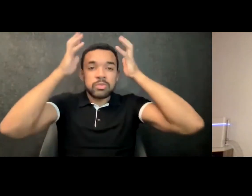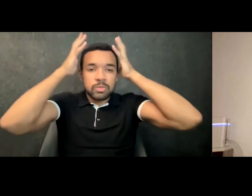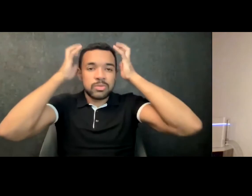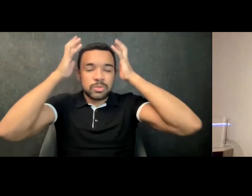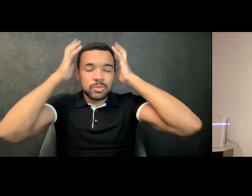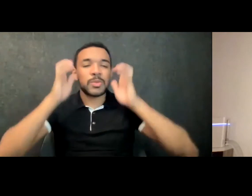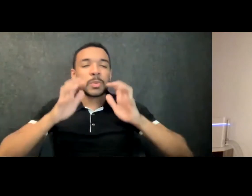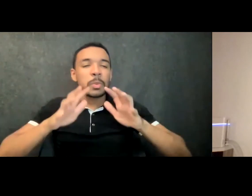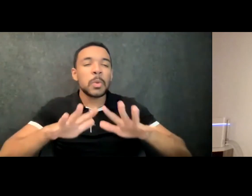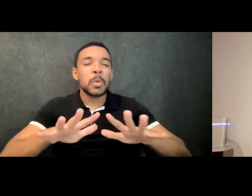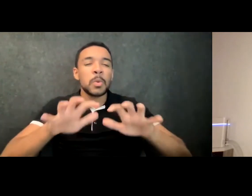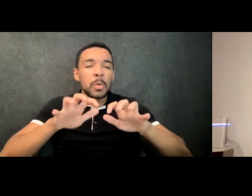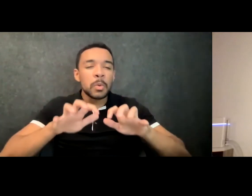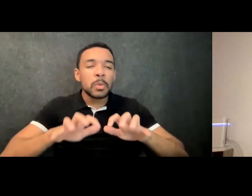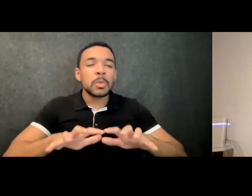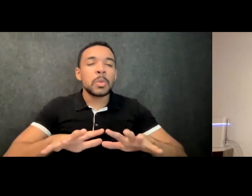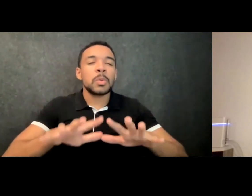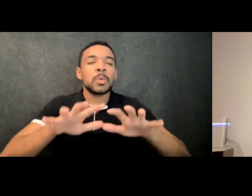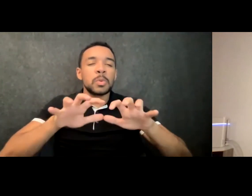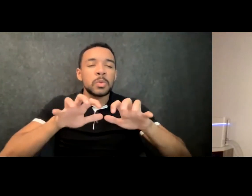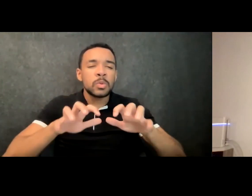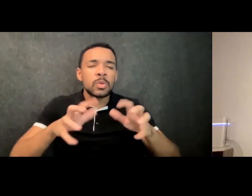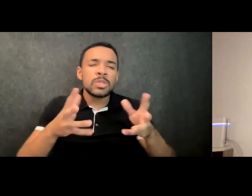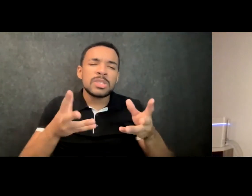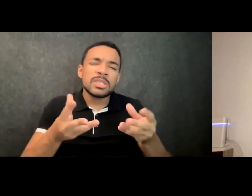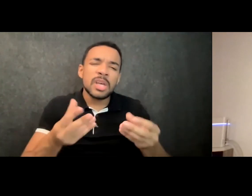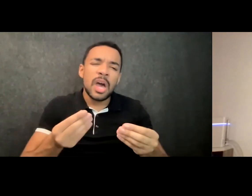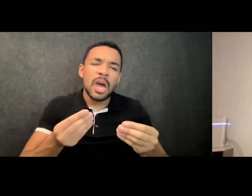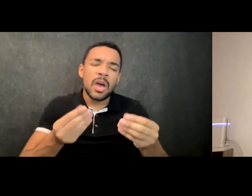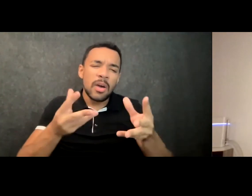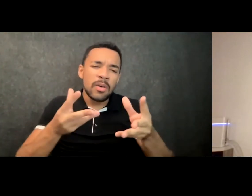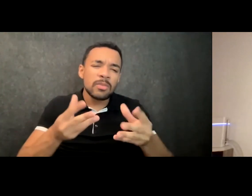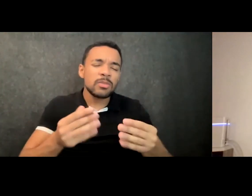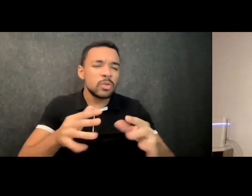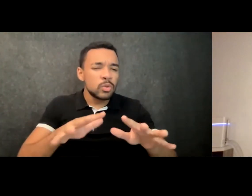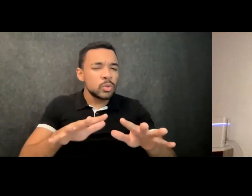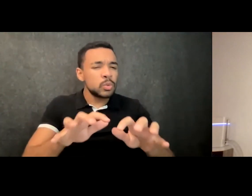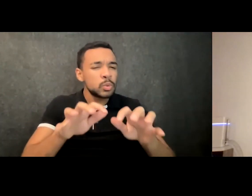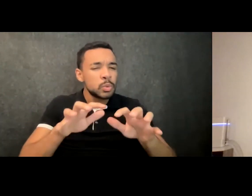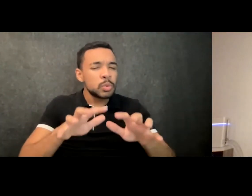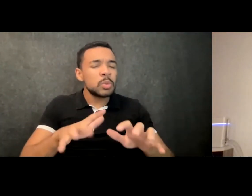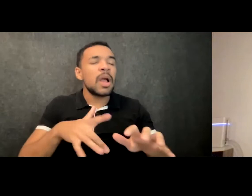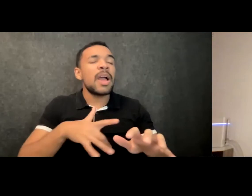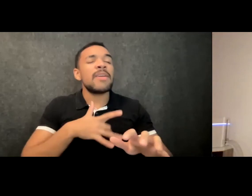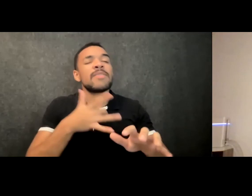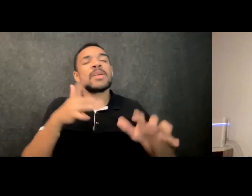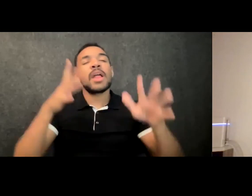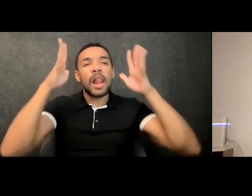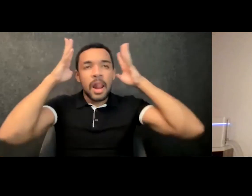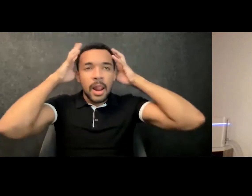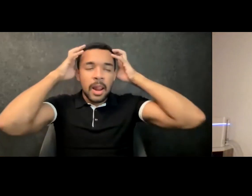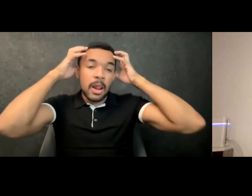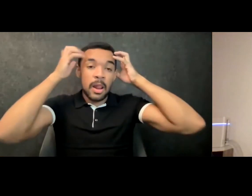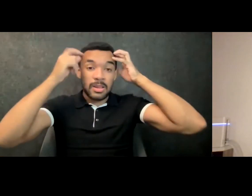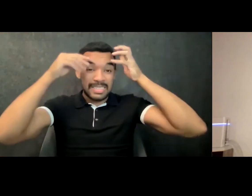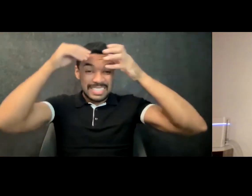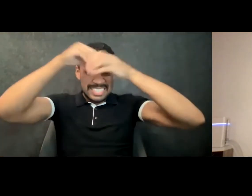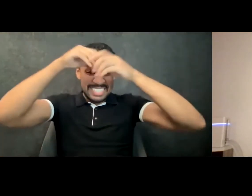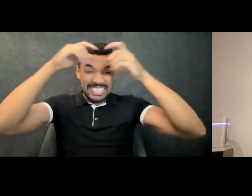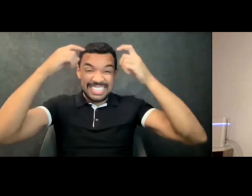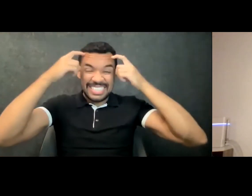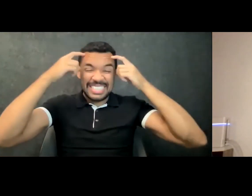small, slow circles, soft but firm enough for me to feel it through the white noise in my head, to feel as though I was being